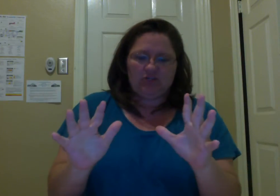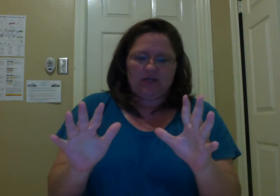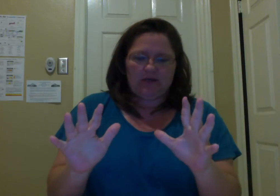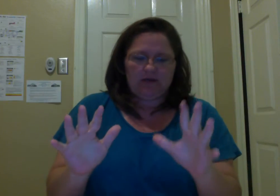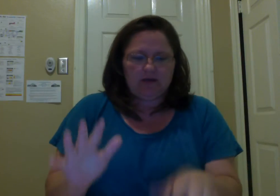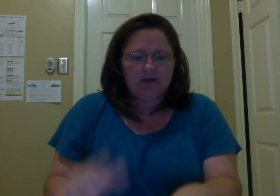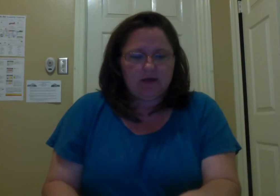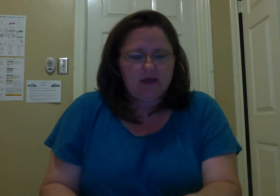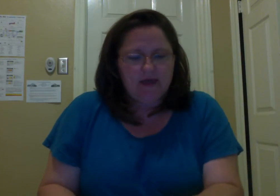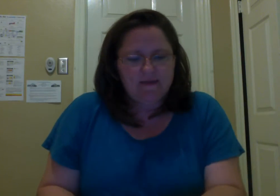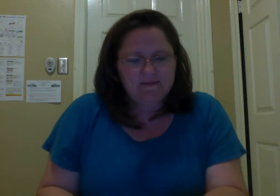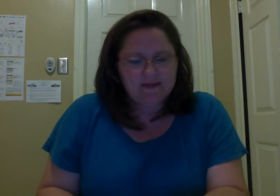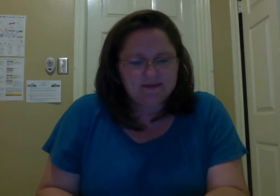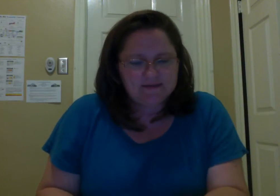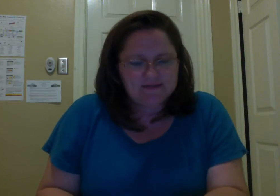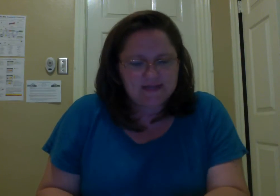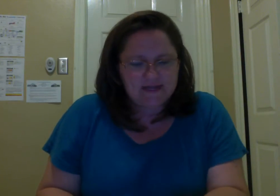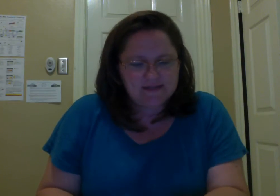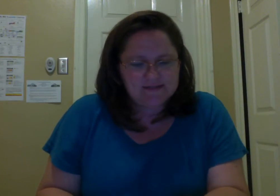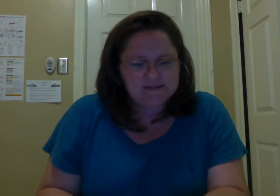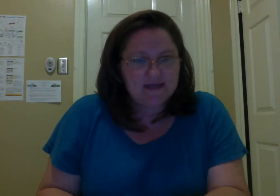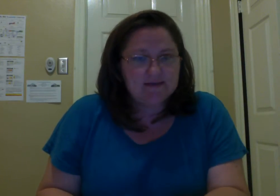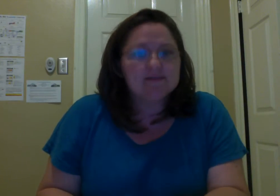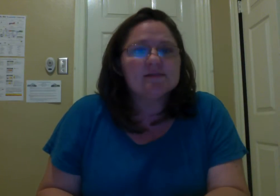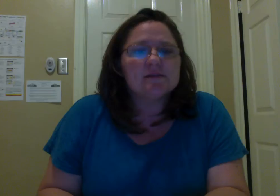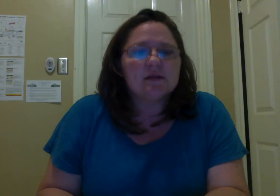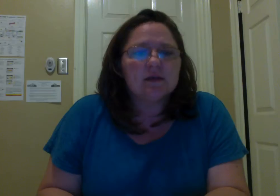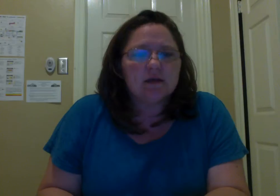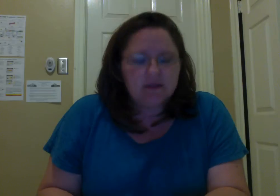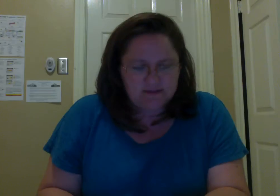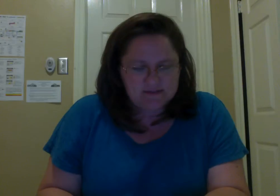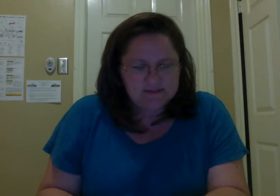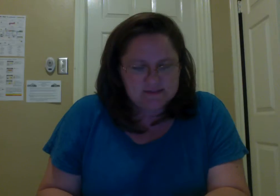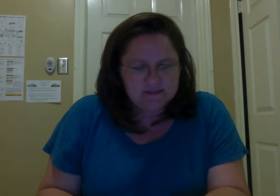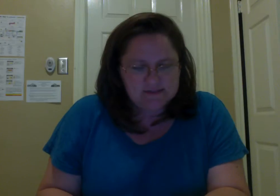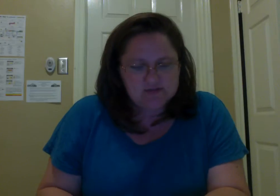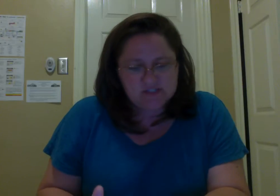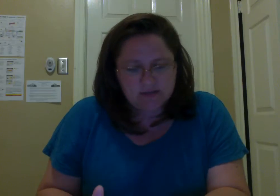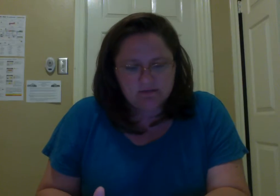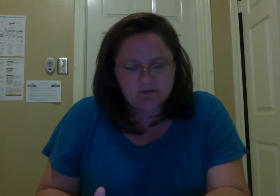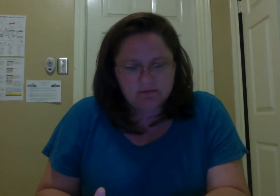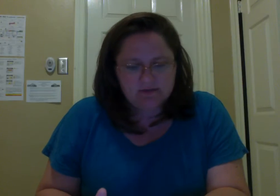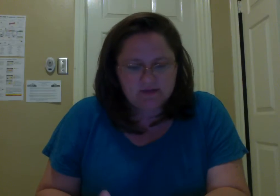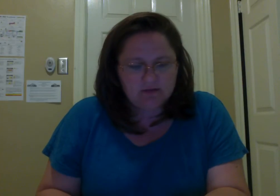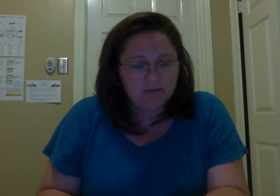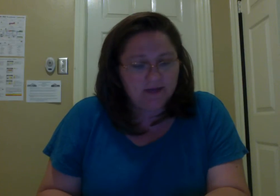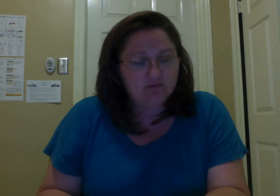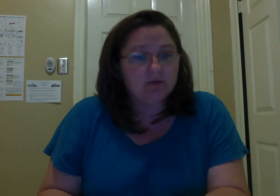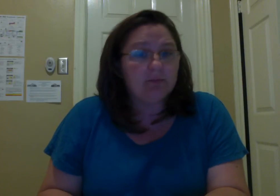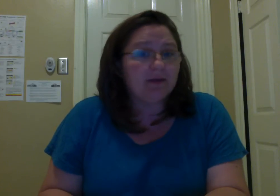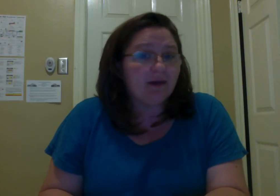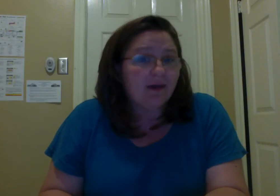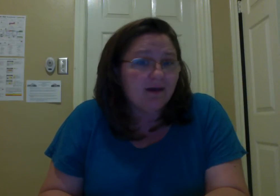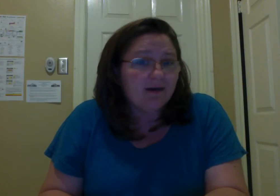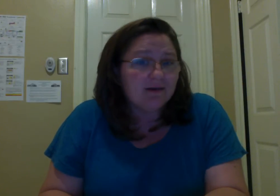magic. And then Dan says, and he says, she tells him his hands are magic